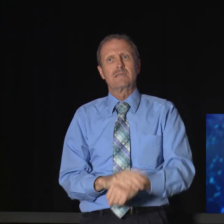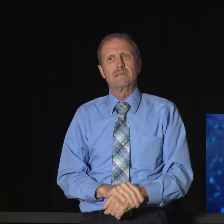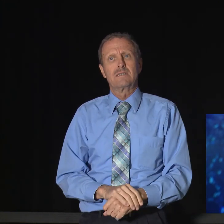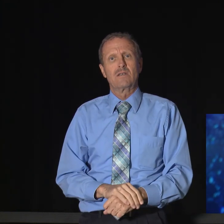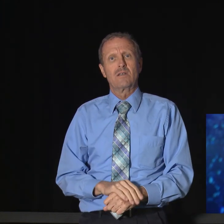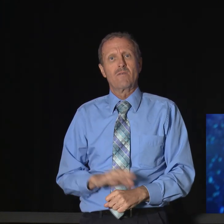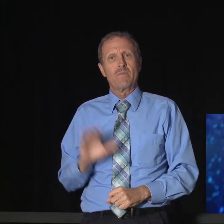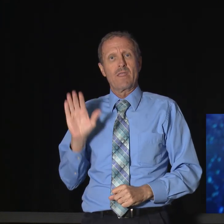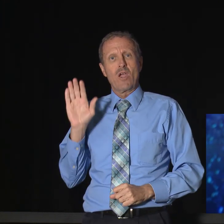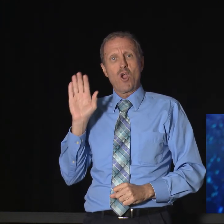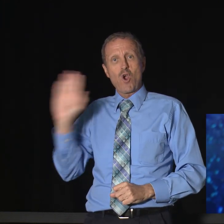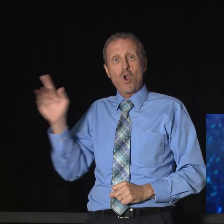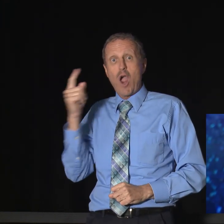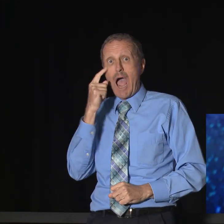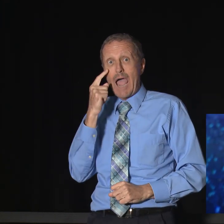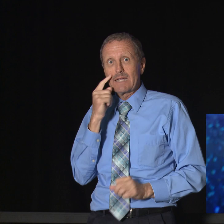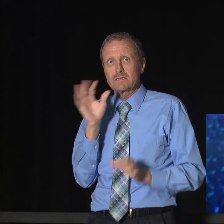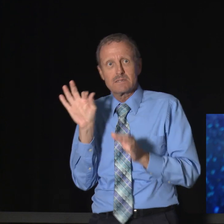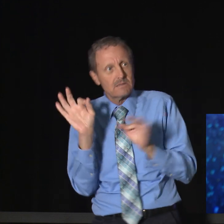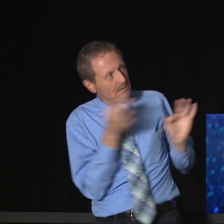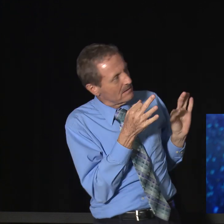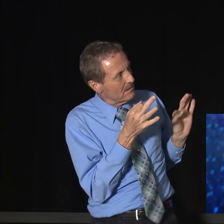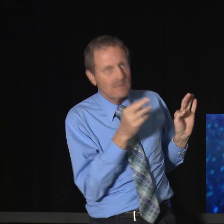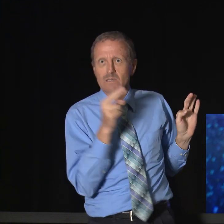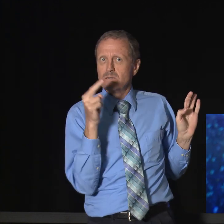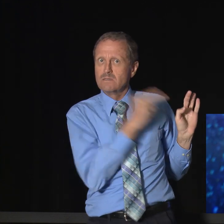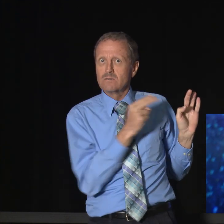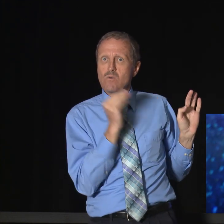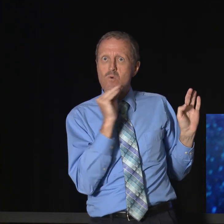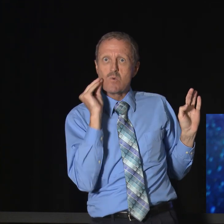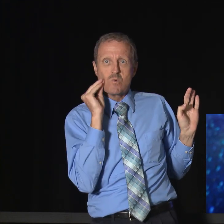Her eyes were fixed on the wrong thing.